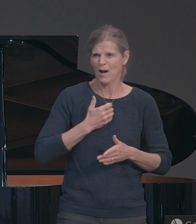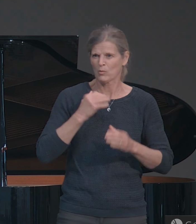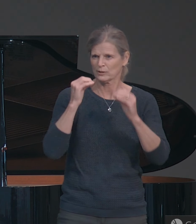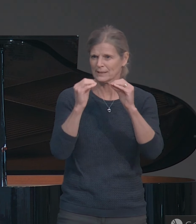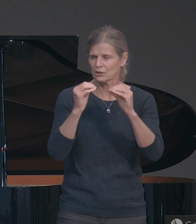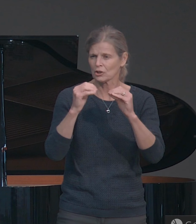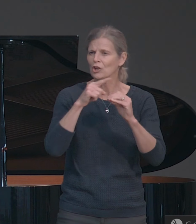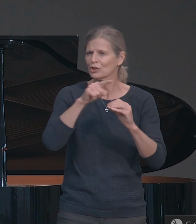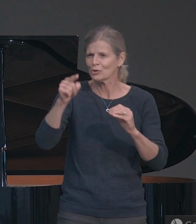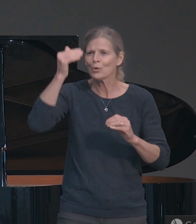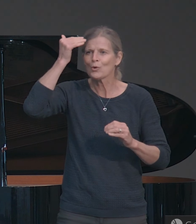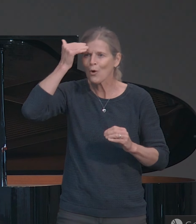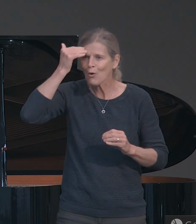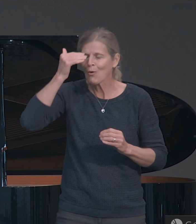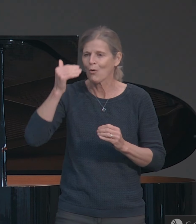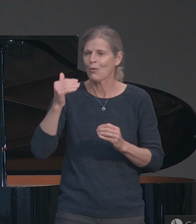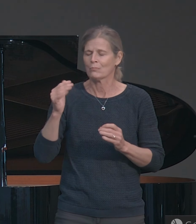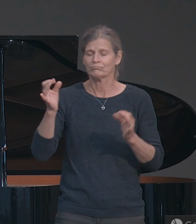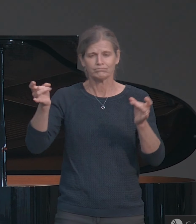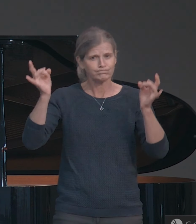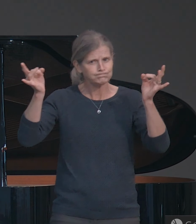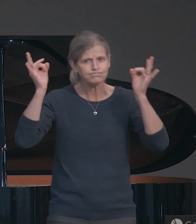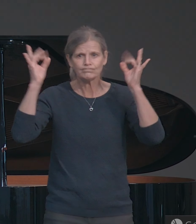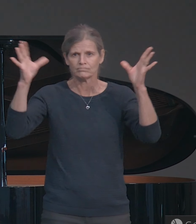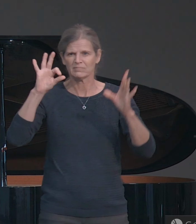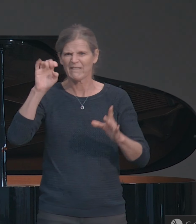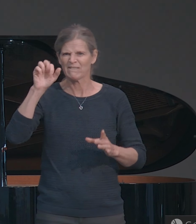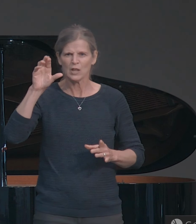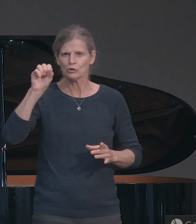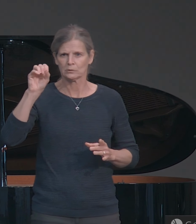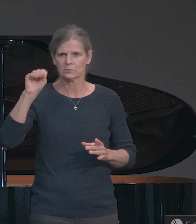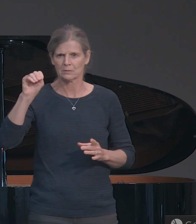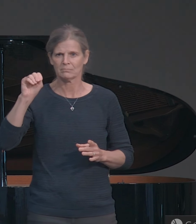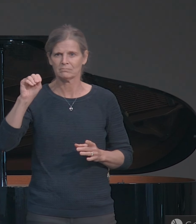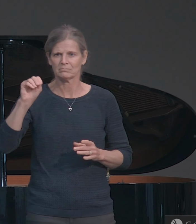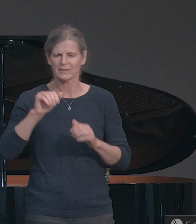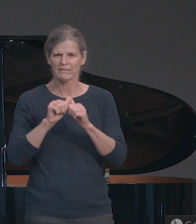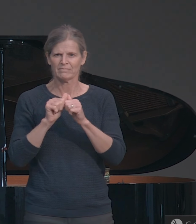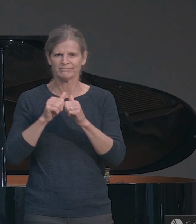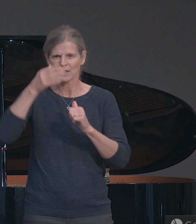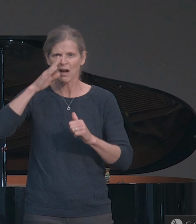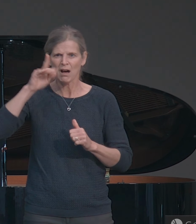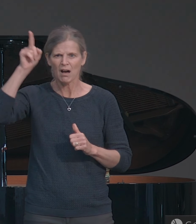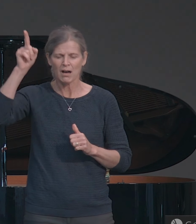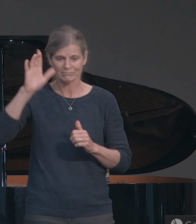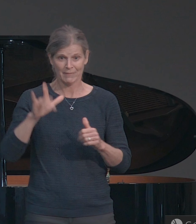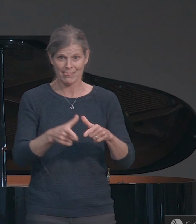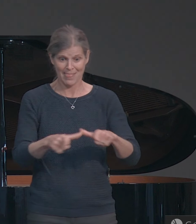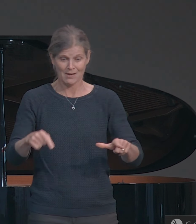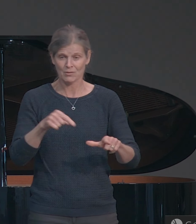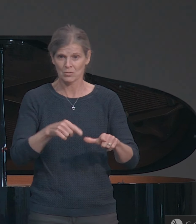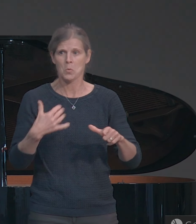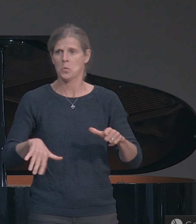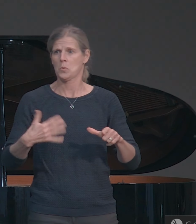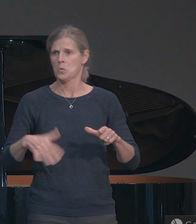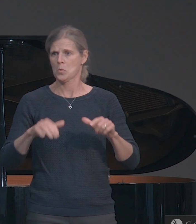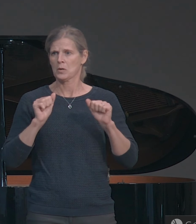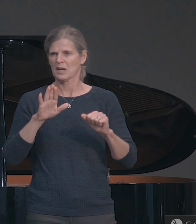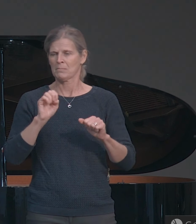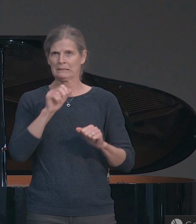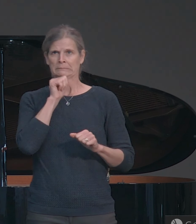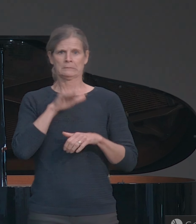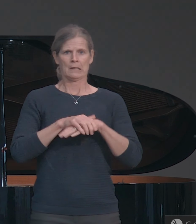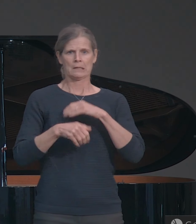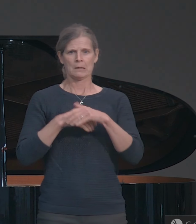you are well aware of the fearsomeness of God. Some of the language in Micah can be very uncomfortable